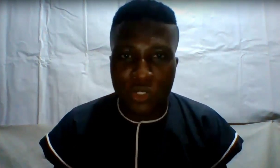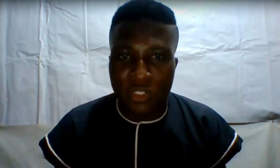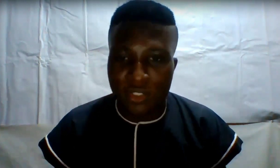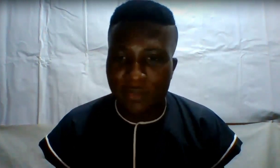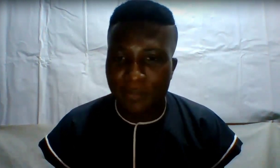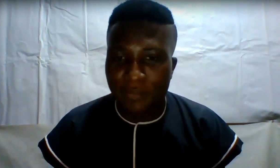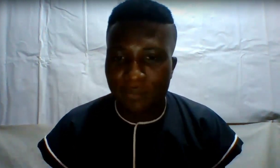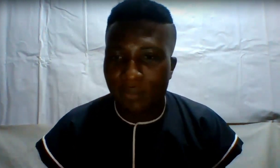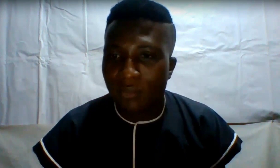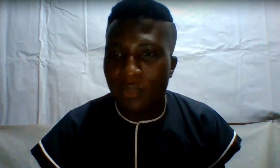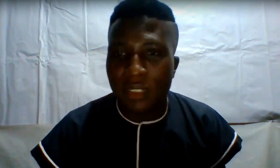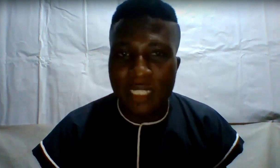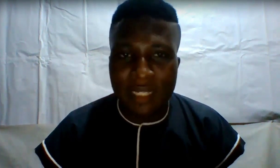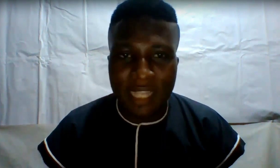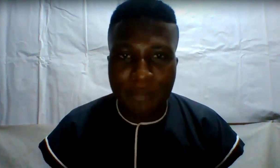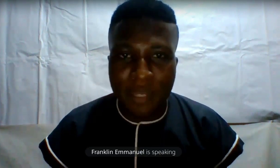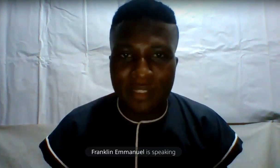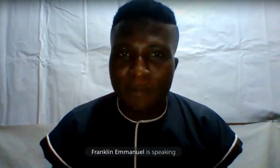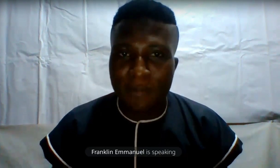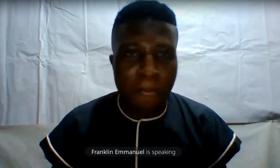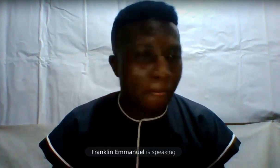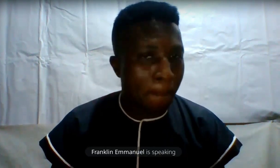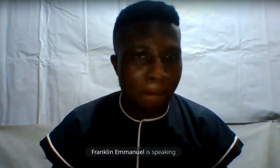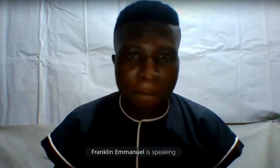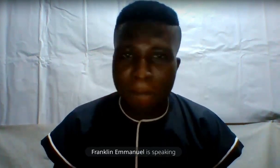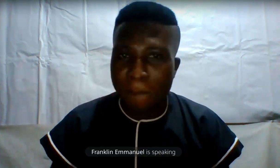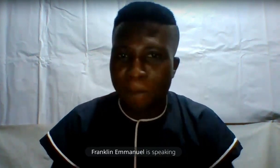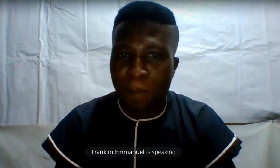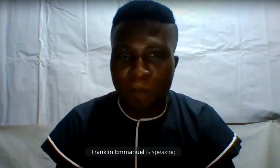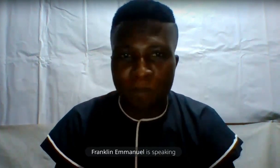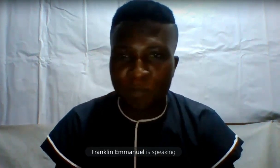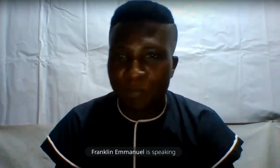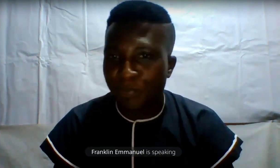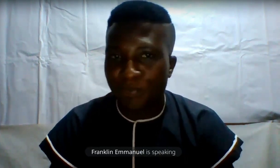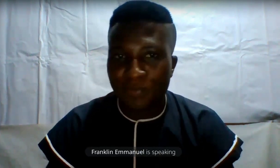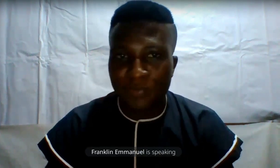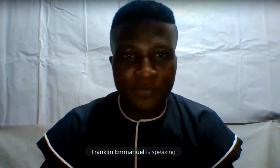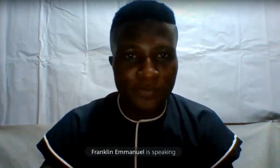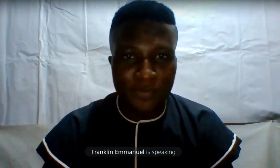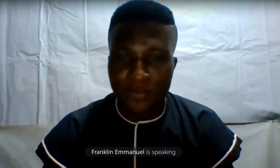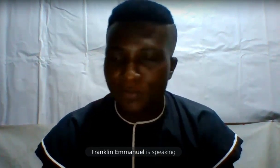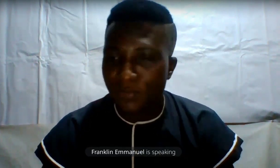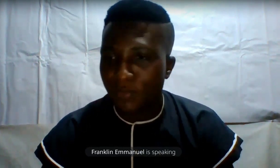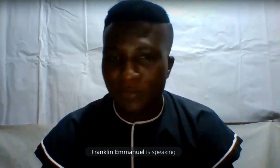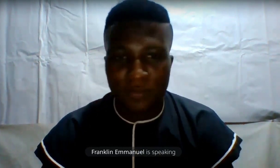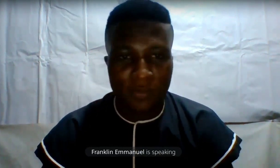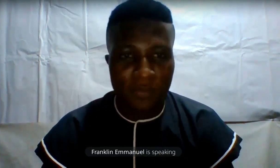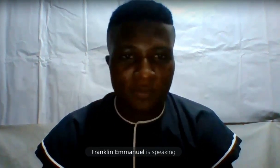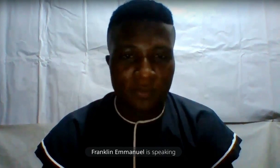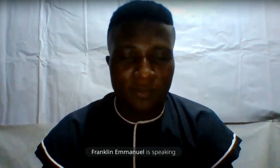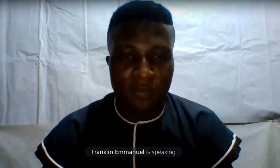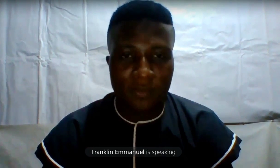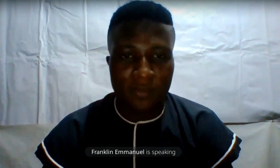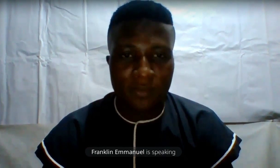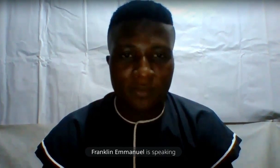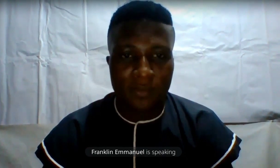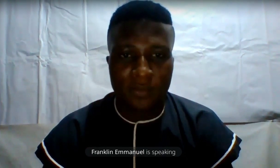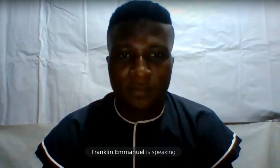much for the interaction. I'm sure the students enjoyed you more than they could ever enjoy me. You're awesome. And thanks